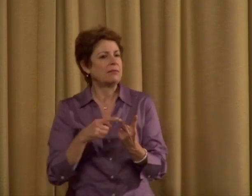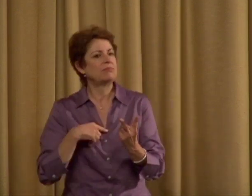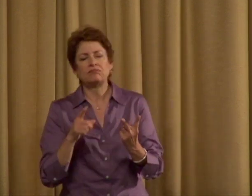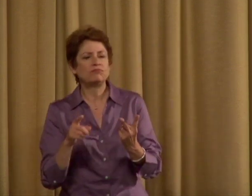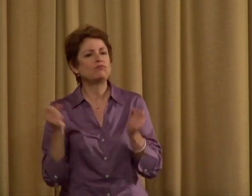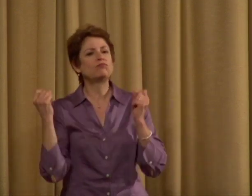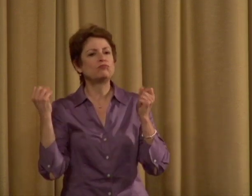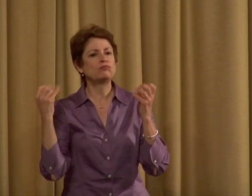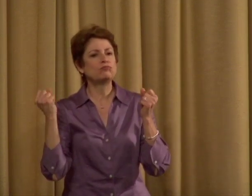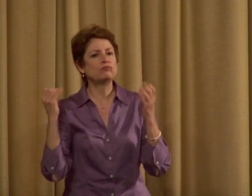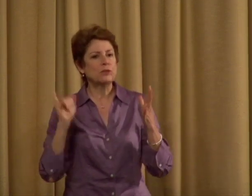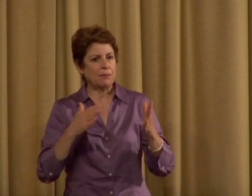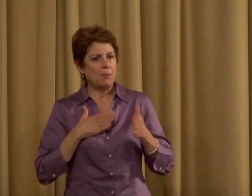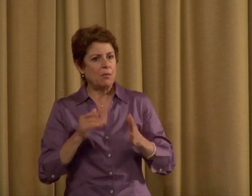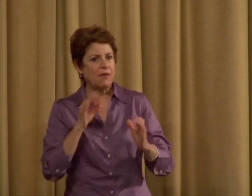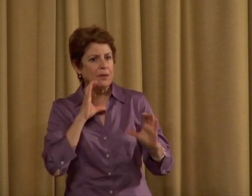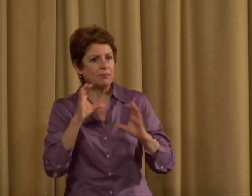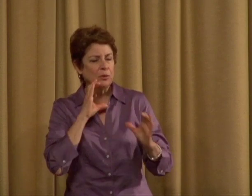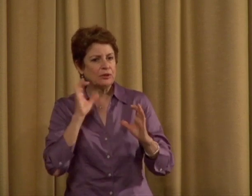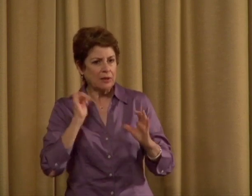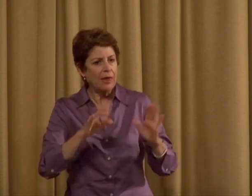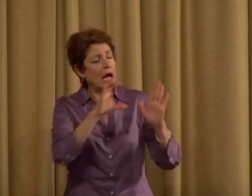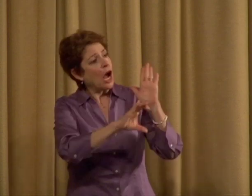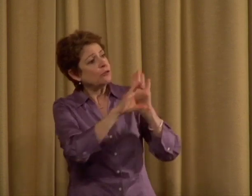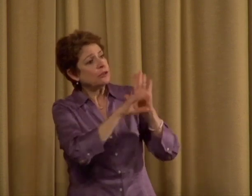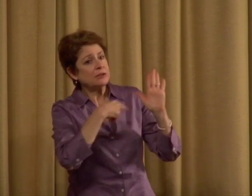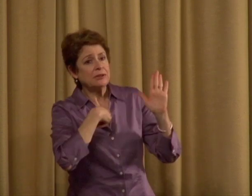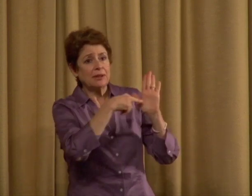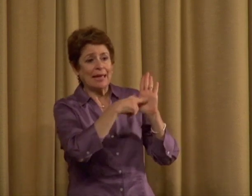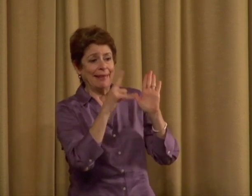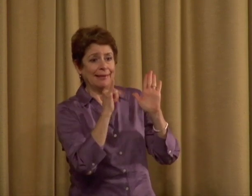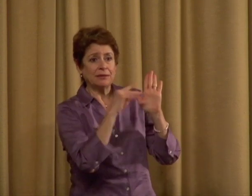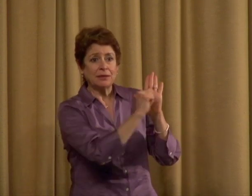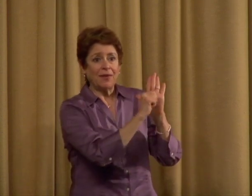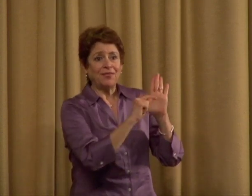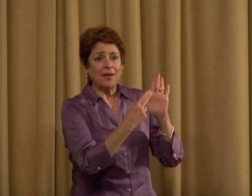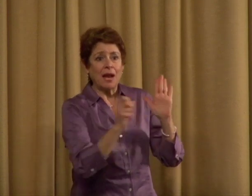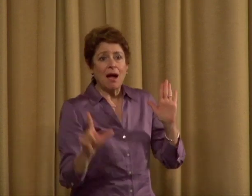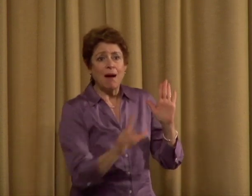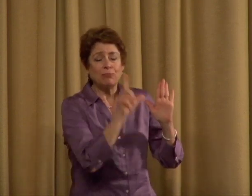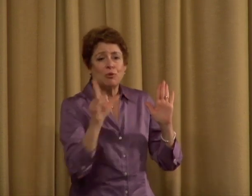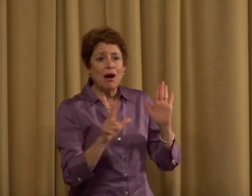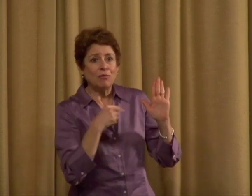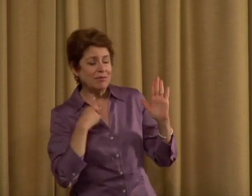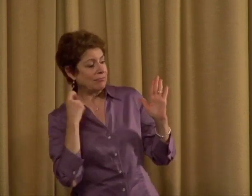I wasn't comfortable with that. The other was American Sign Language.